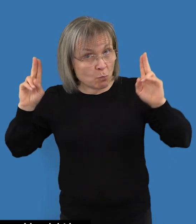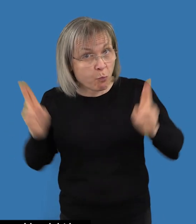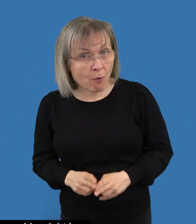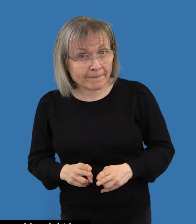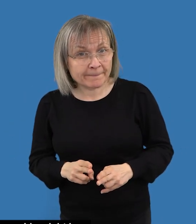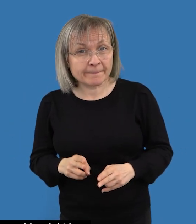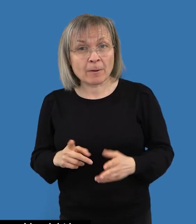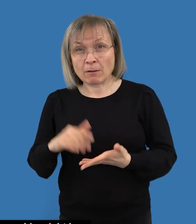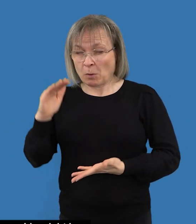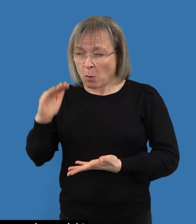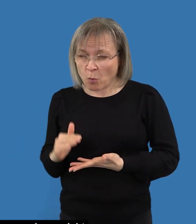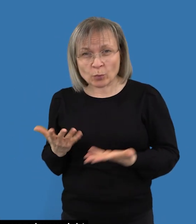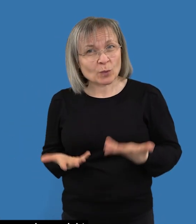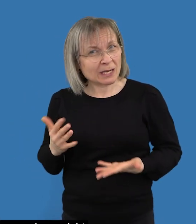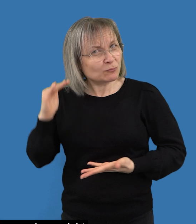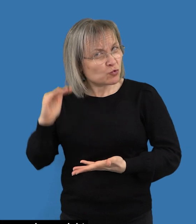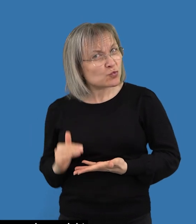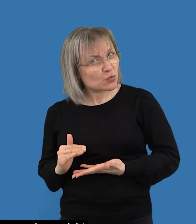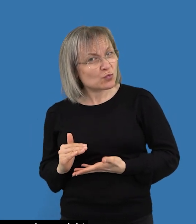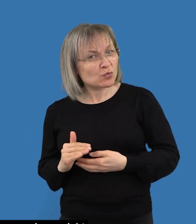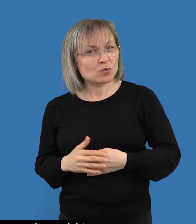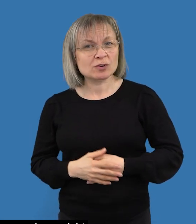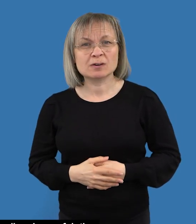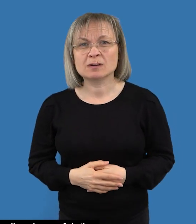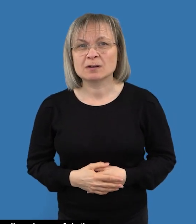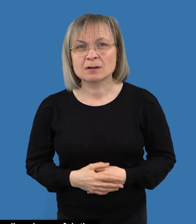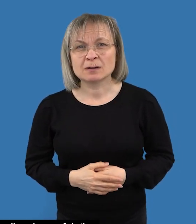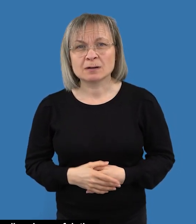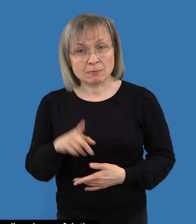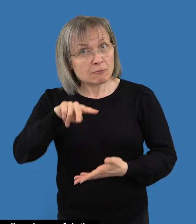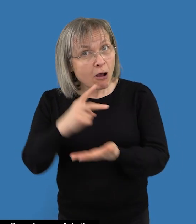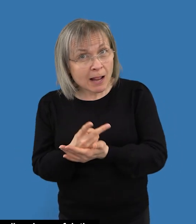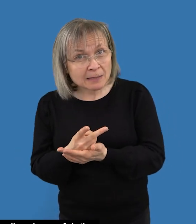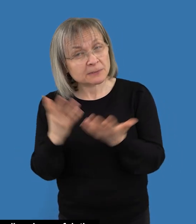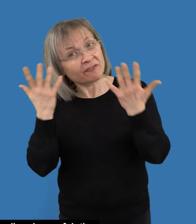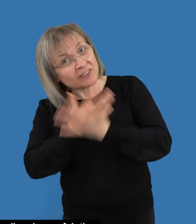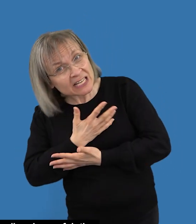rapid weight loss, very low weight, collapsing or fainting,